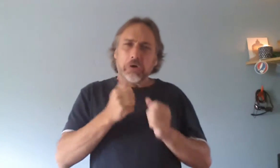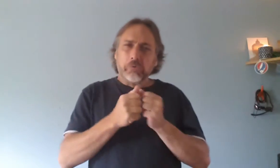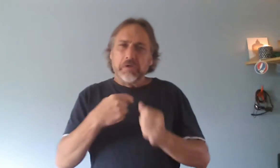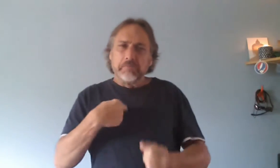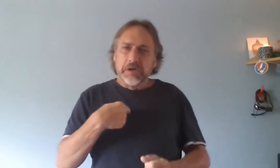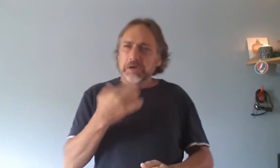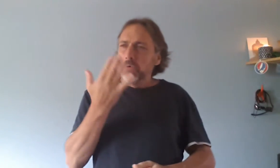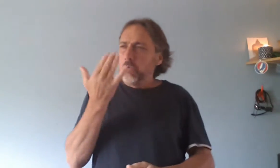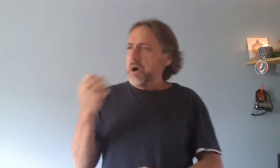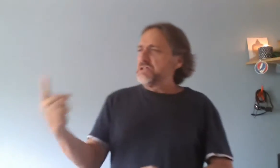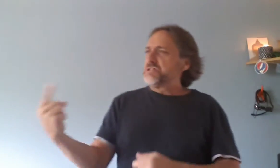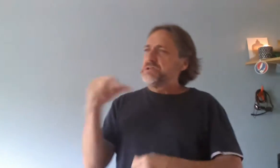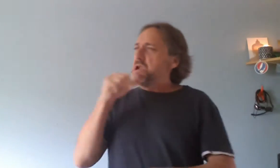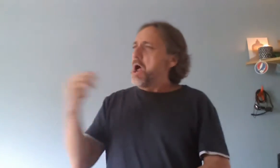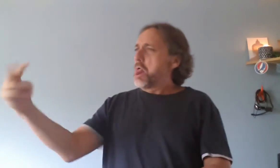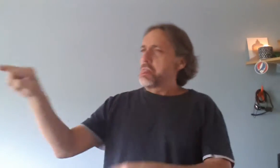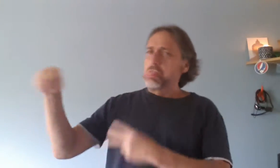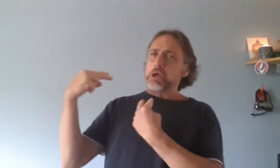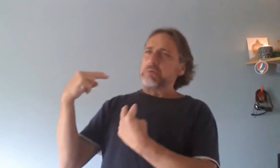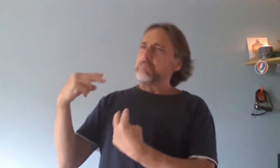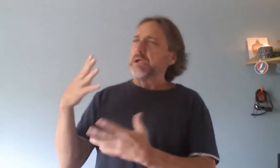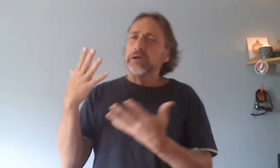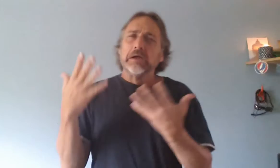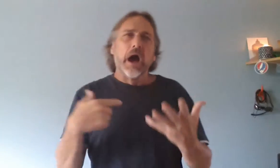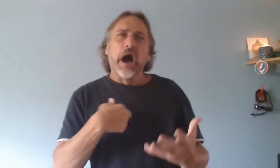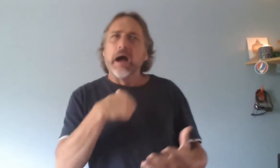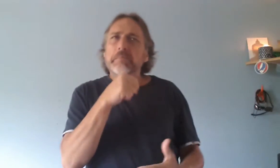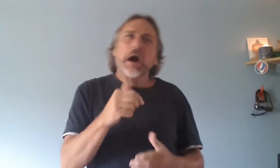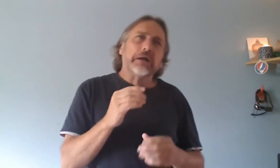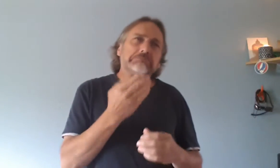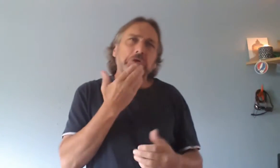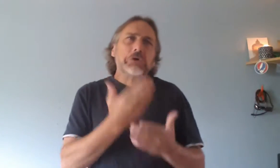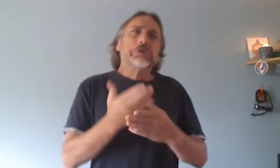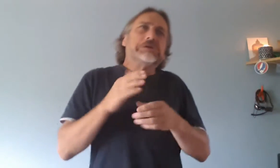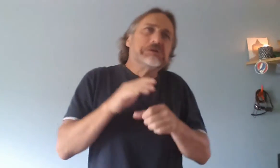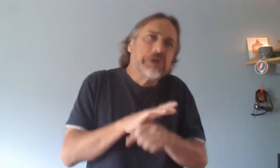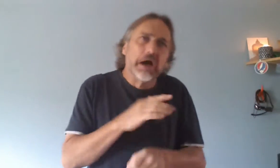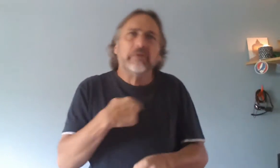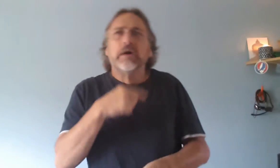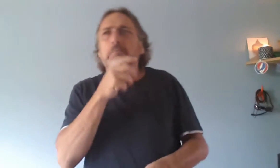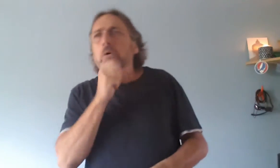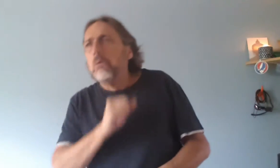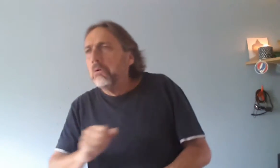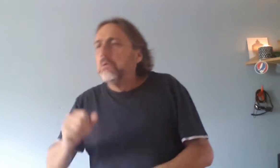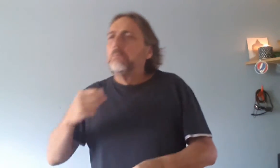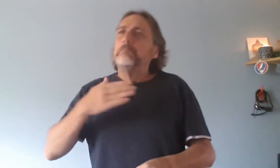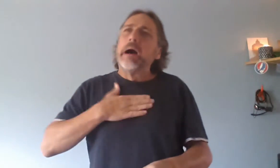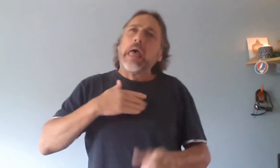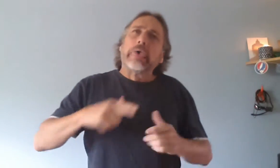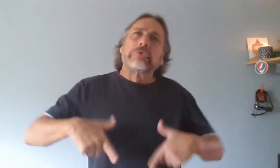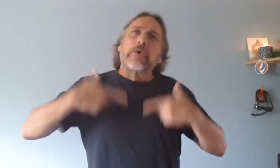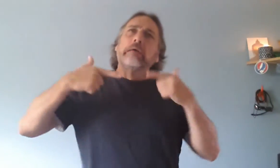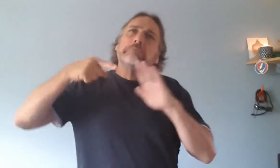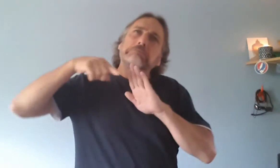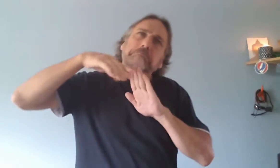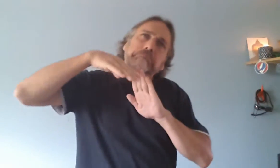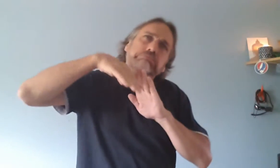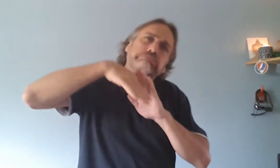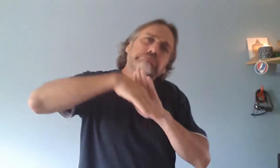is. These are all thoughts. I'm no good, I'm too old, my life it's all downhill from here. All of those things,